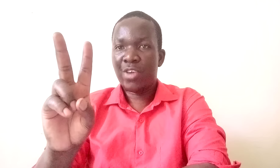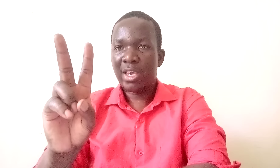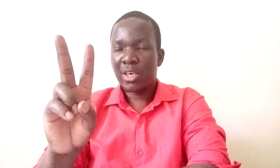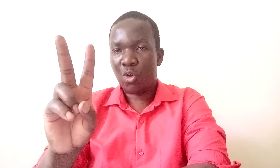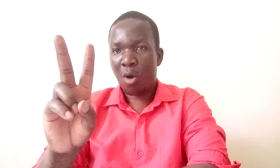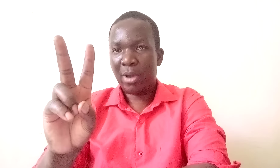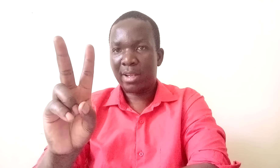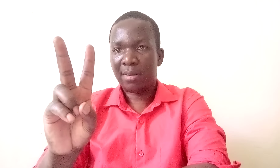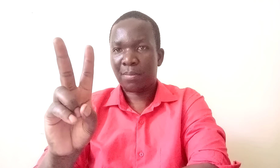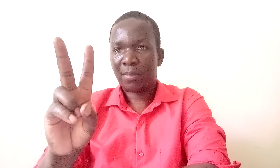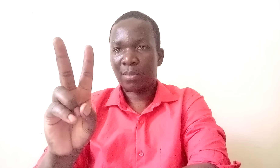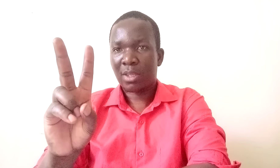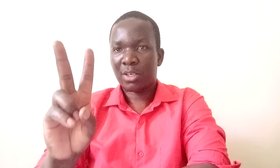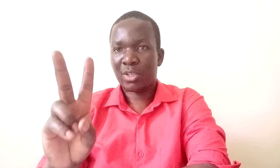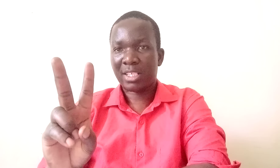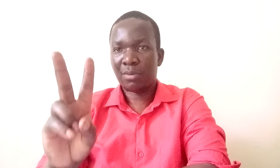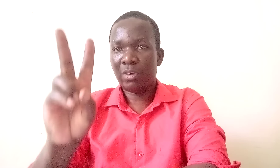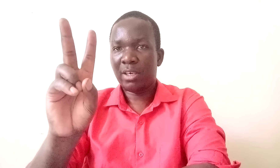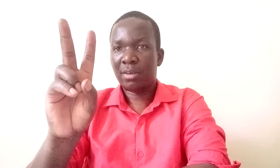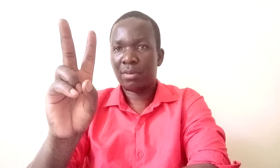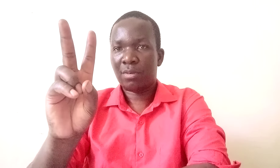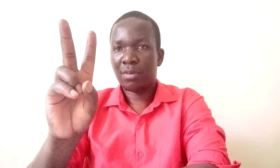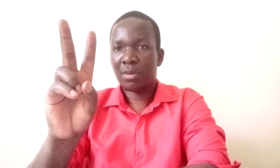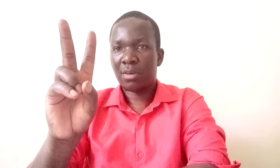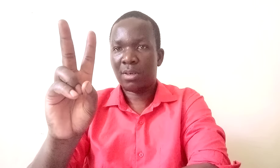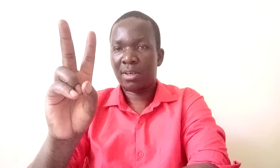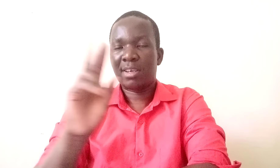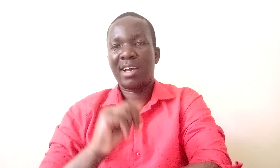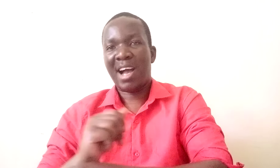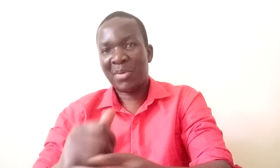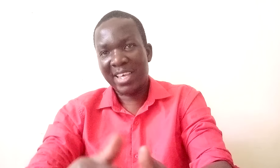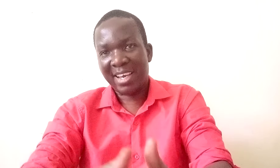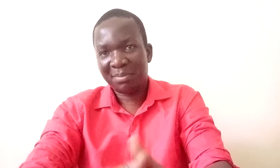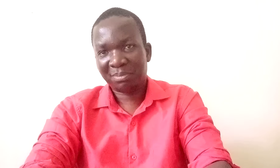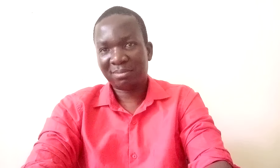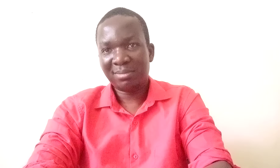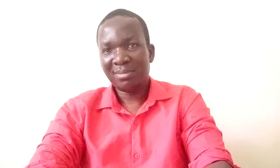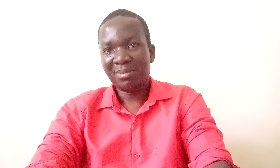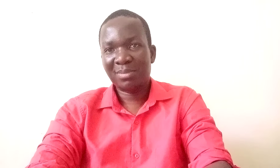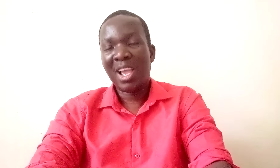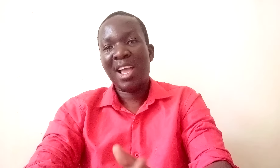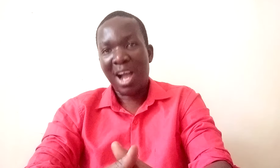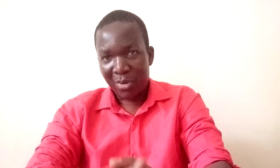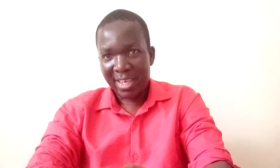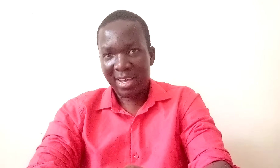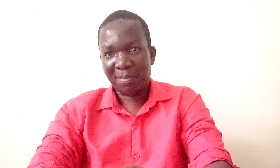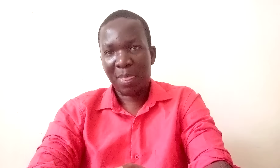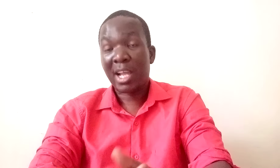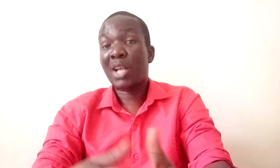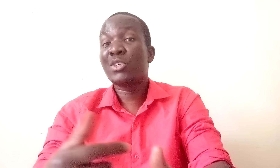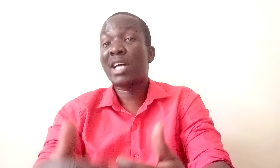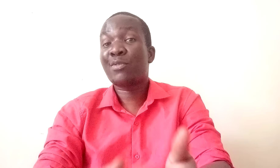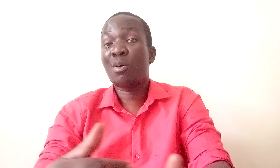V, you open. So that's V. Are we there? Are we there? Can we start from